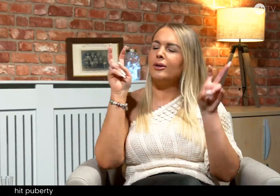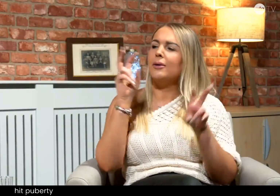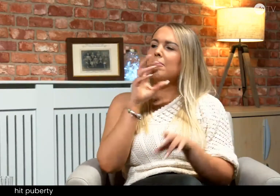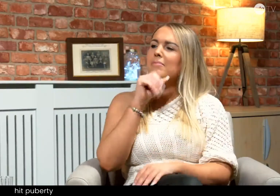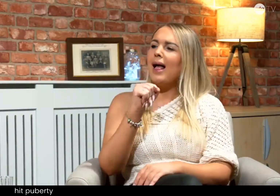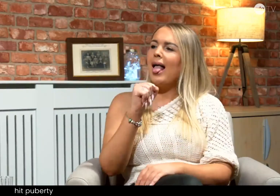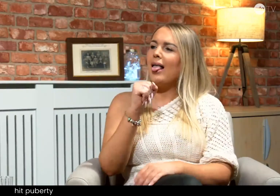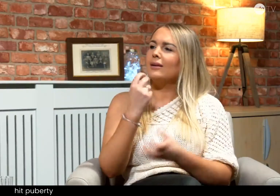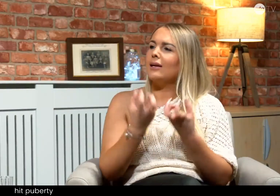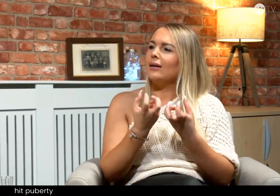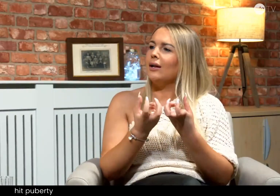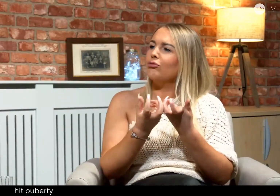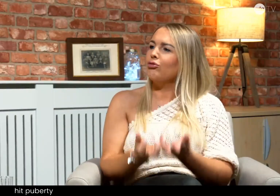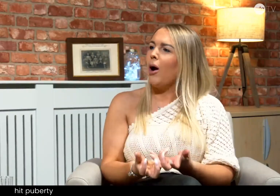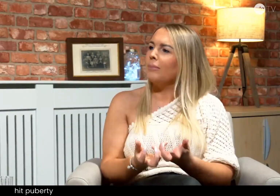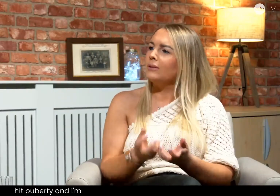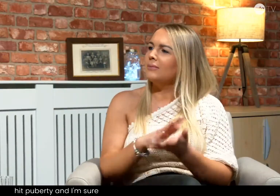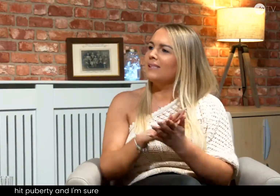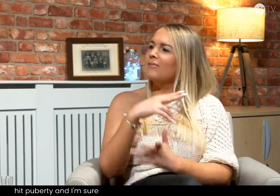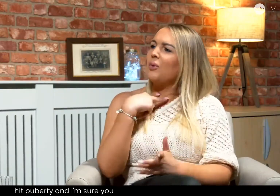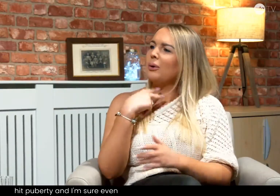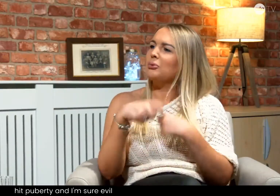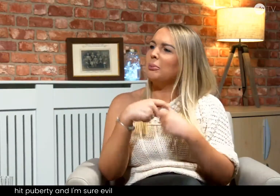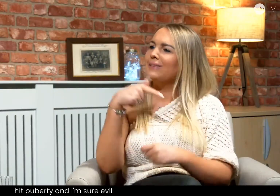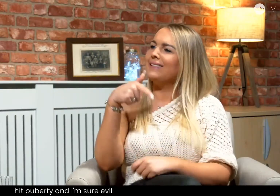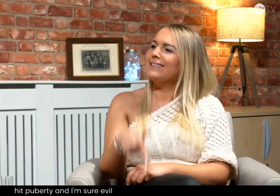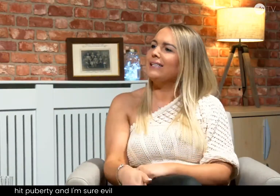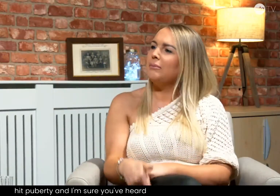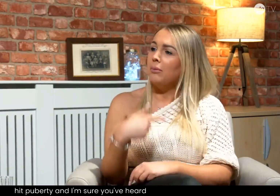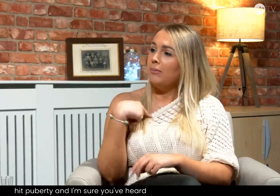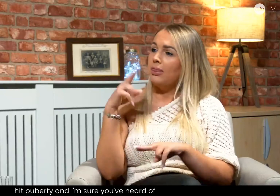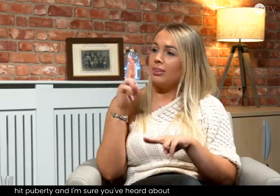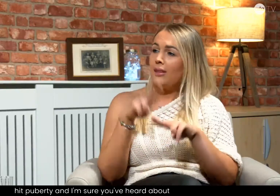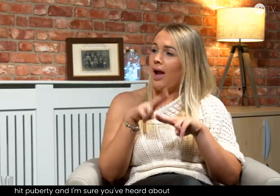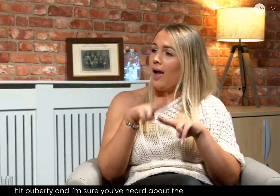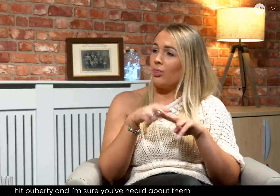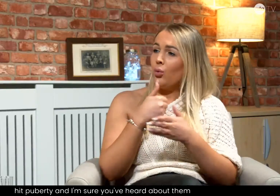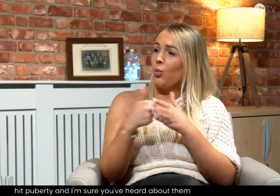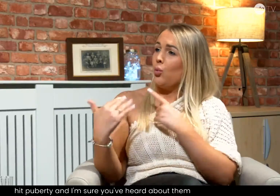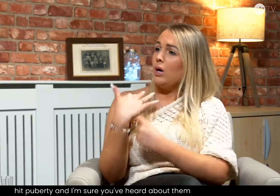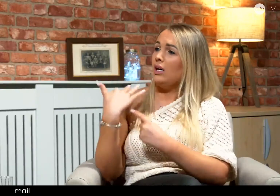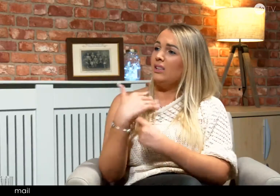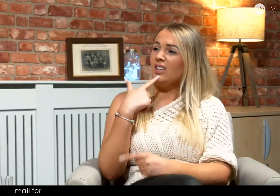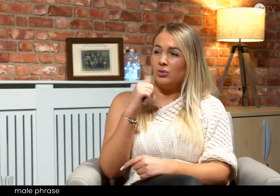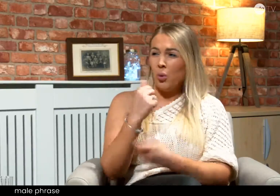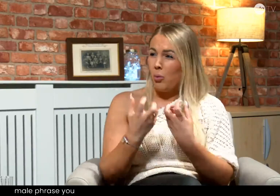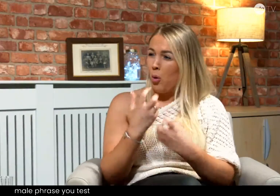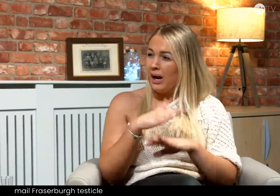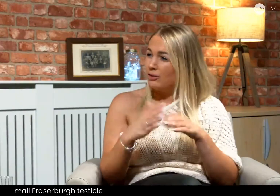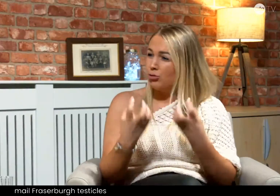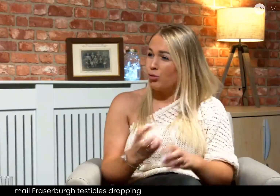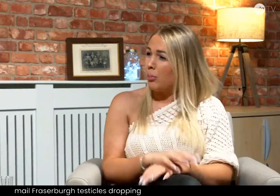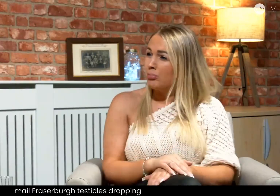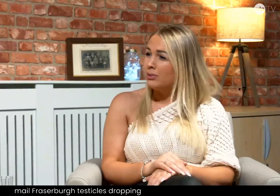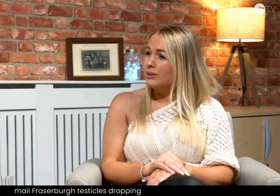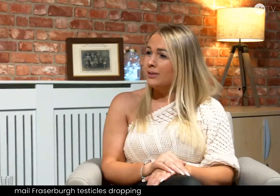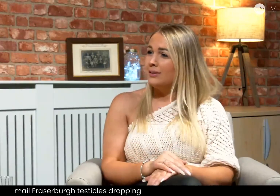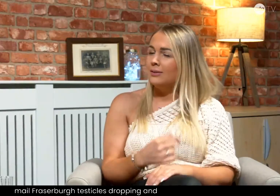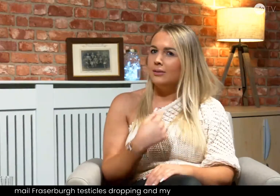And I'm sure you've all heard about the sort of the male phrase, your testicles dropping. And my father always joked to